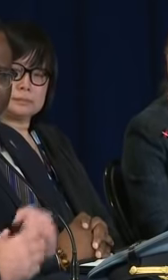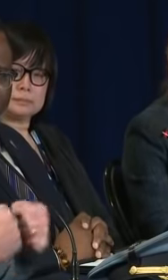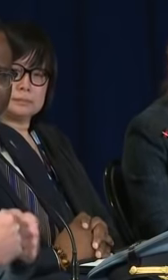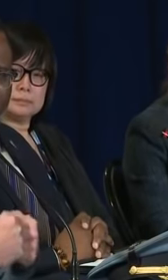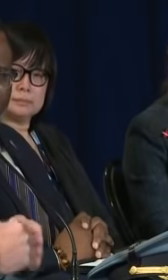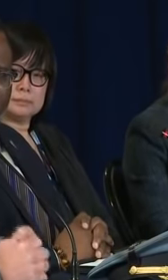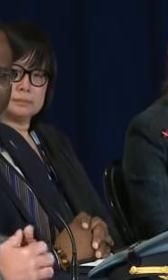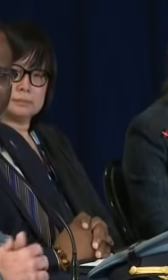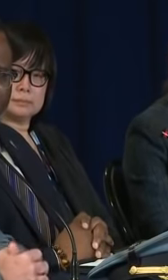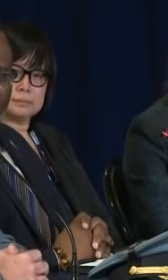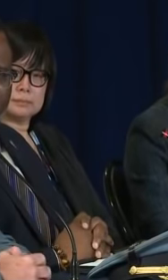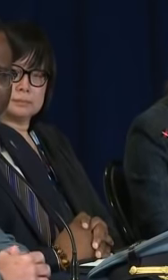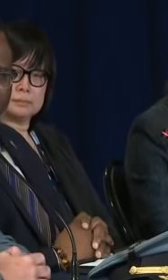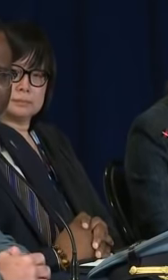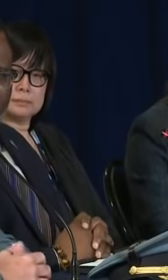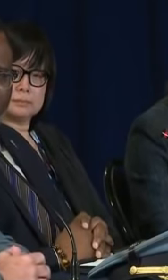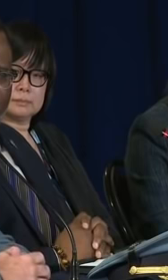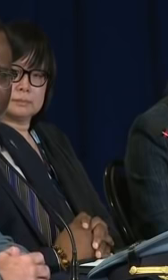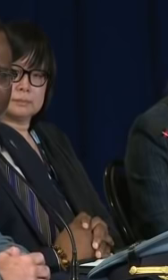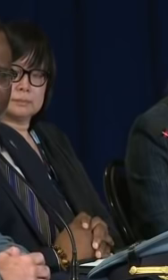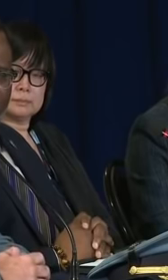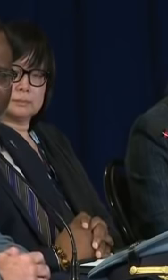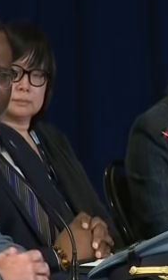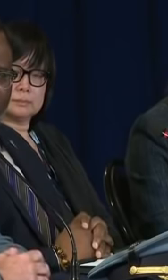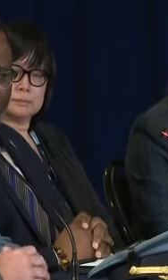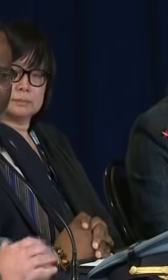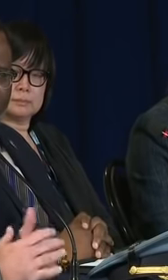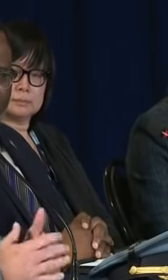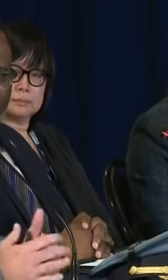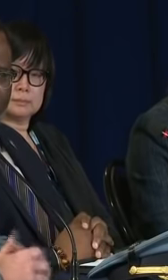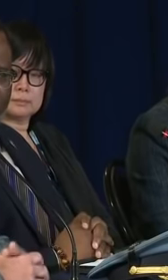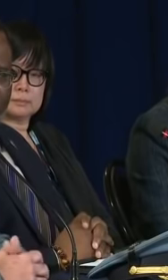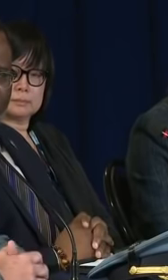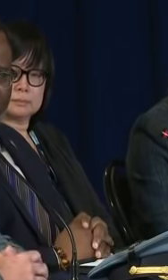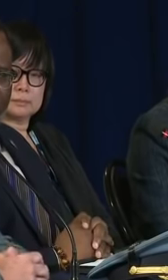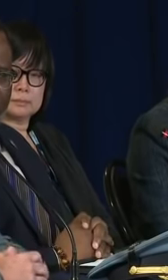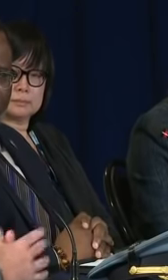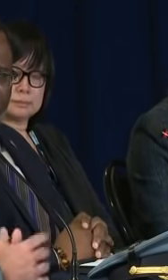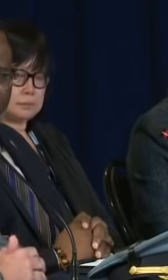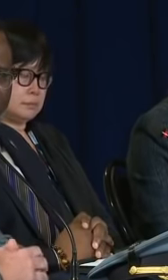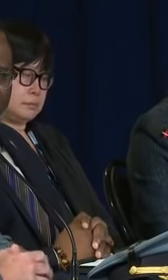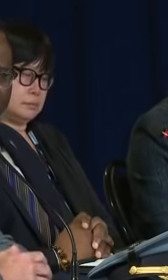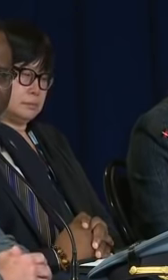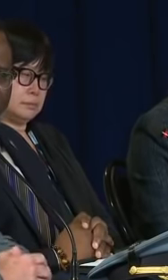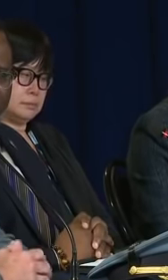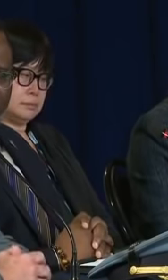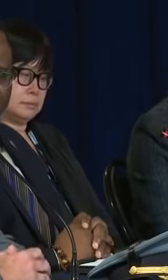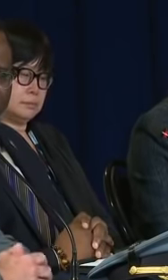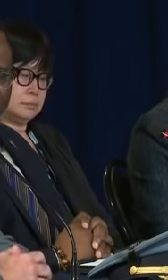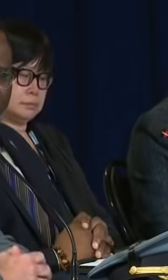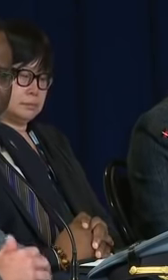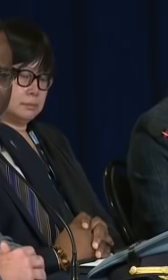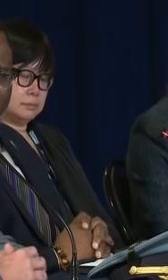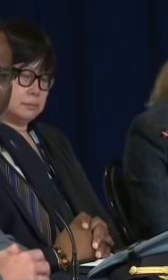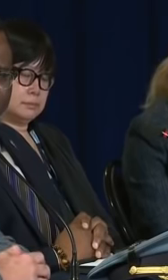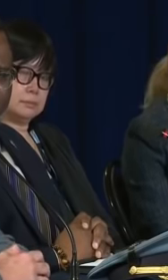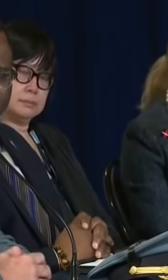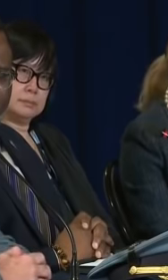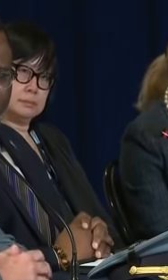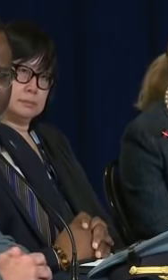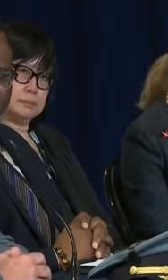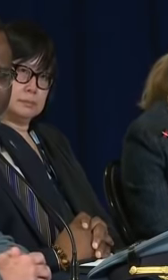relationship that has to be in lockstep with each other. Beyond the pods, Governor, as we talked this morning,